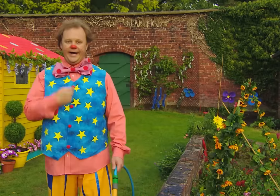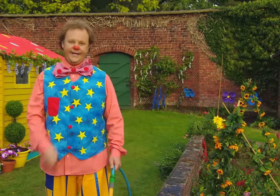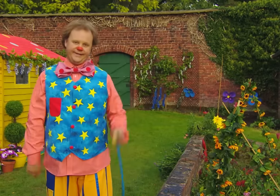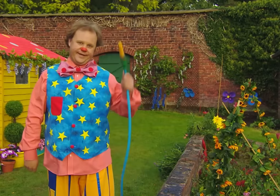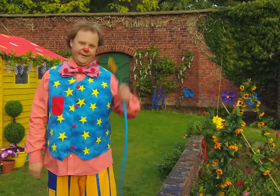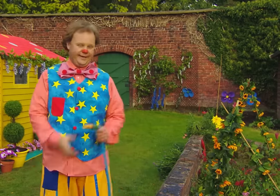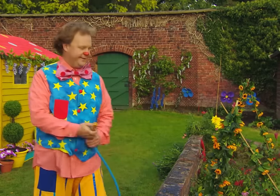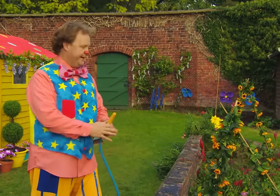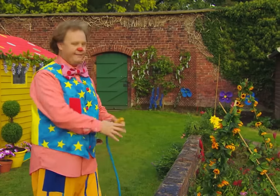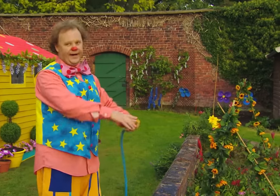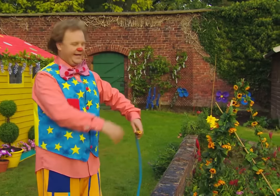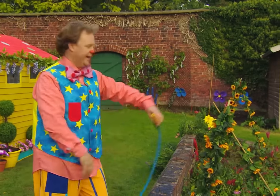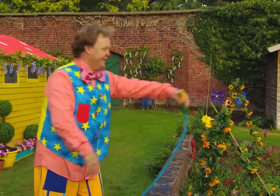I'll do it. I don't know.